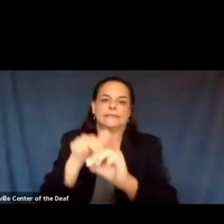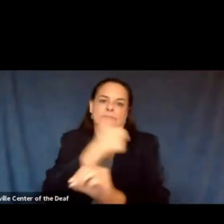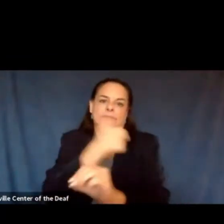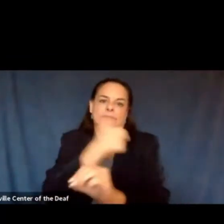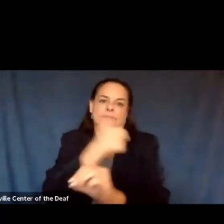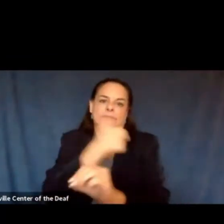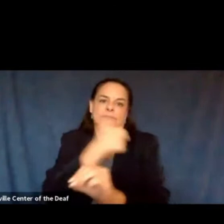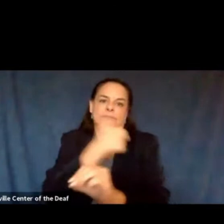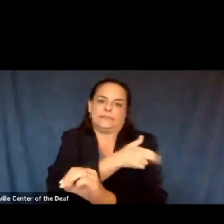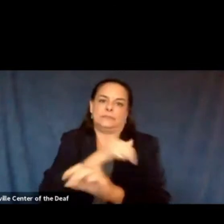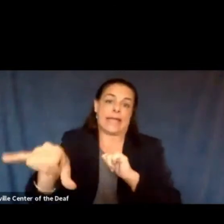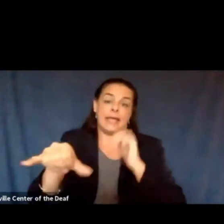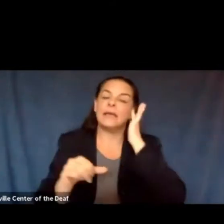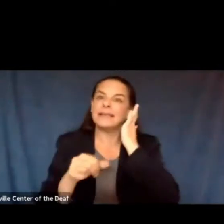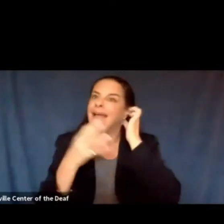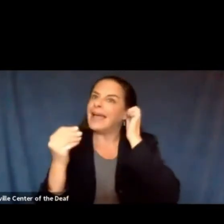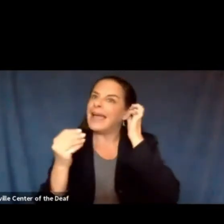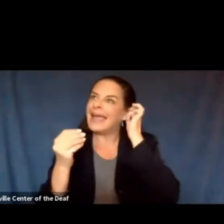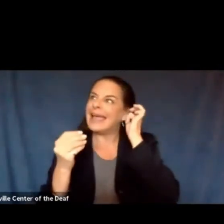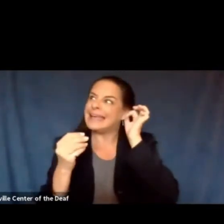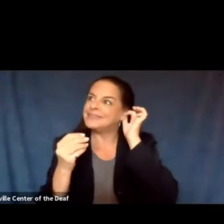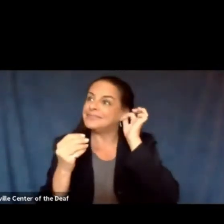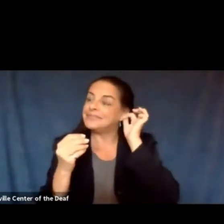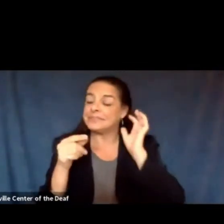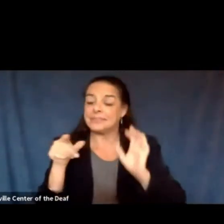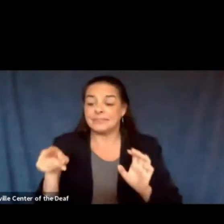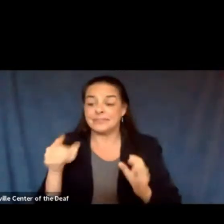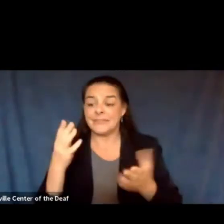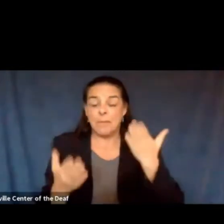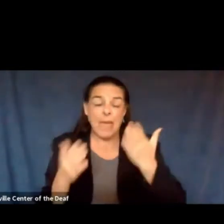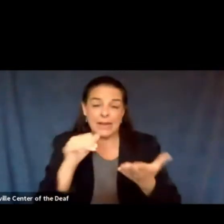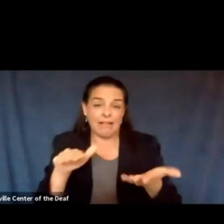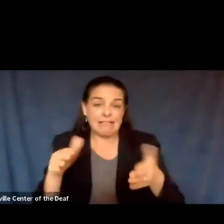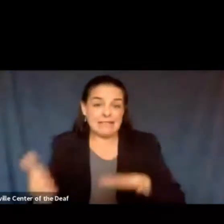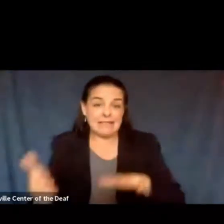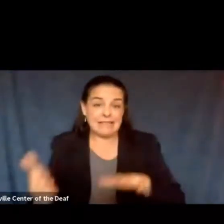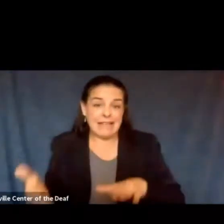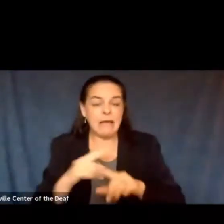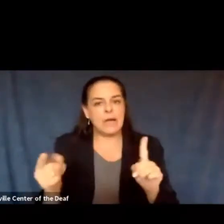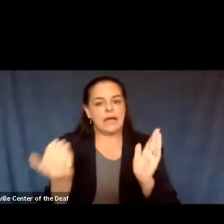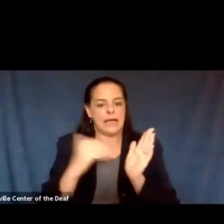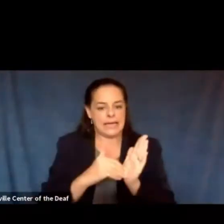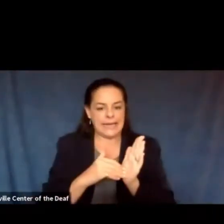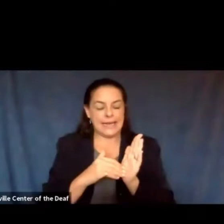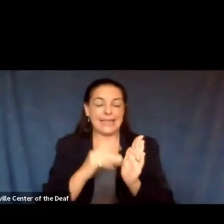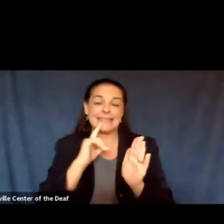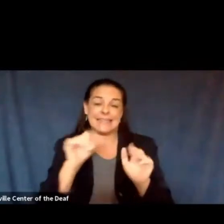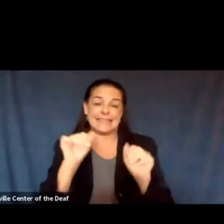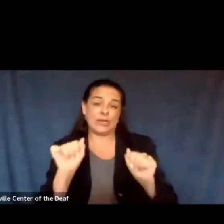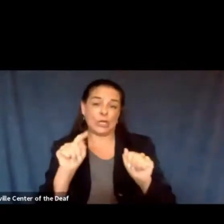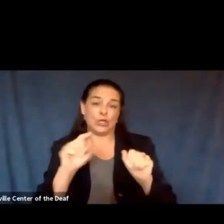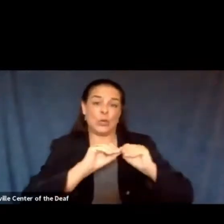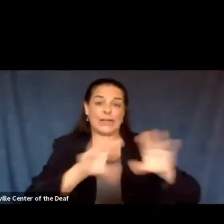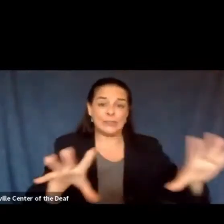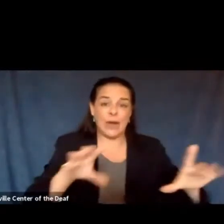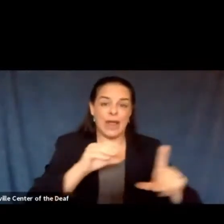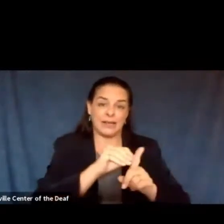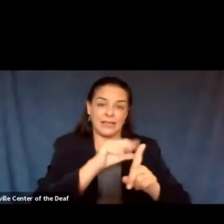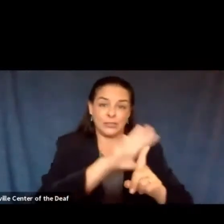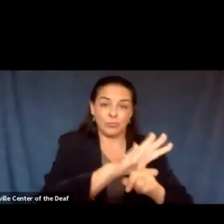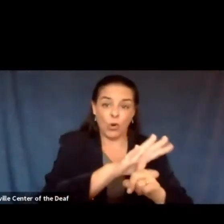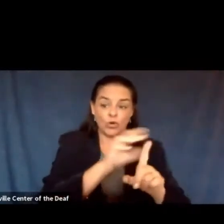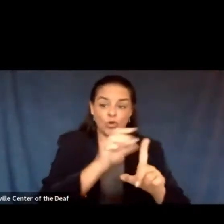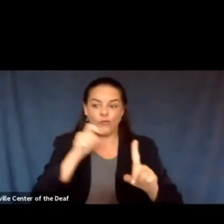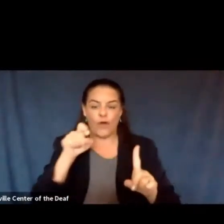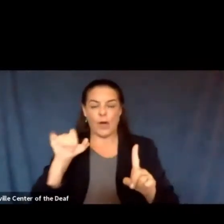not have died from this. But again, there's potential spread and exposure from those folks,